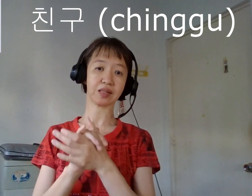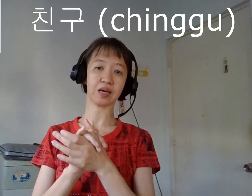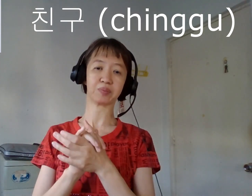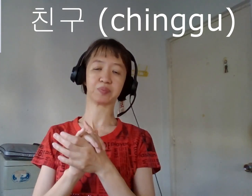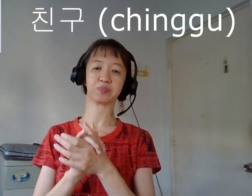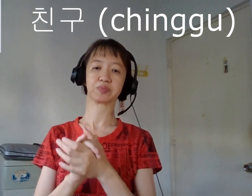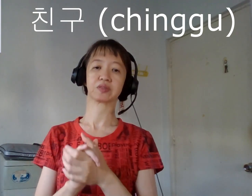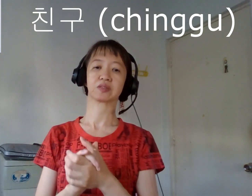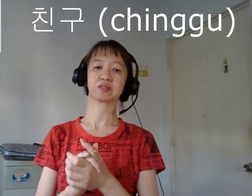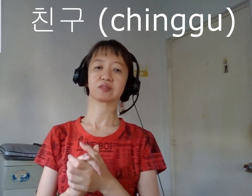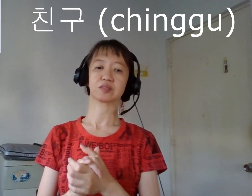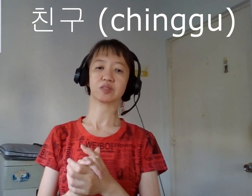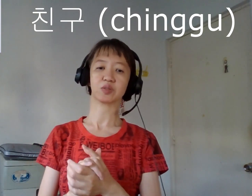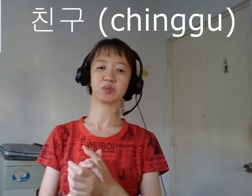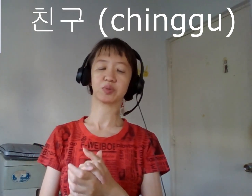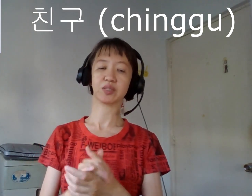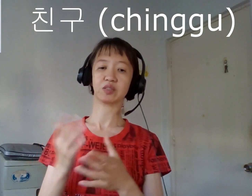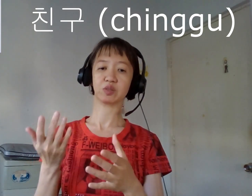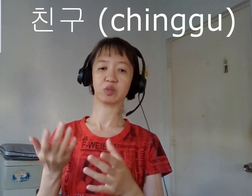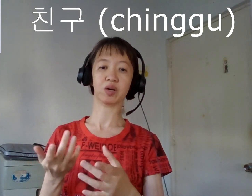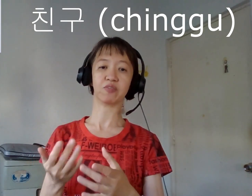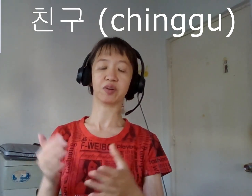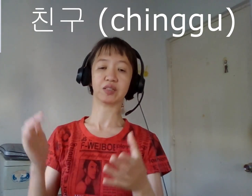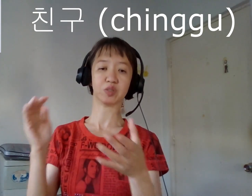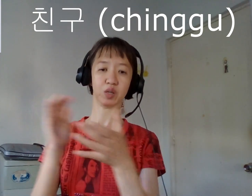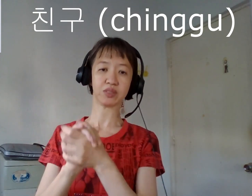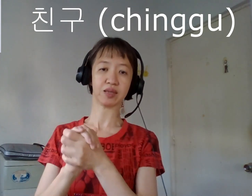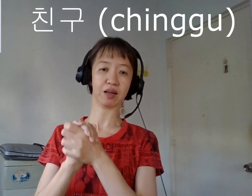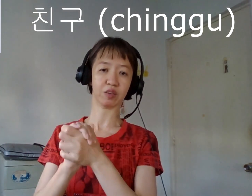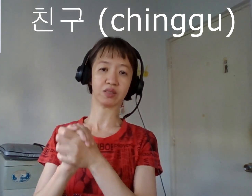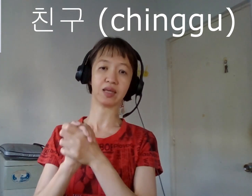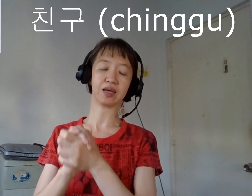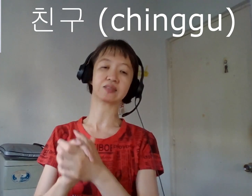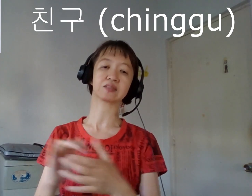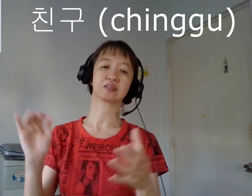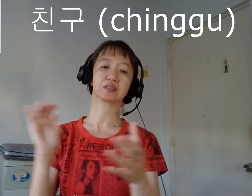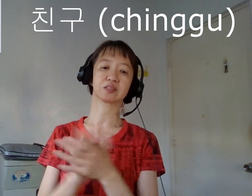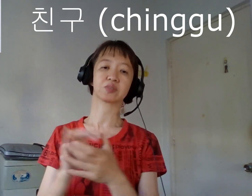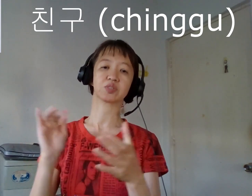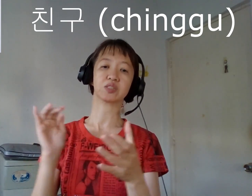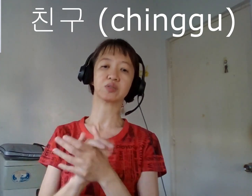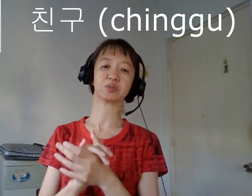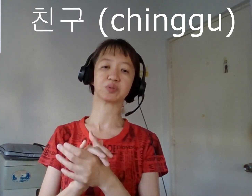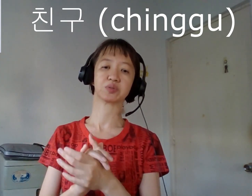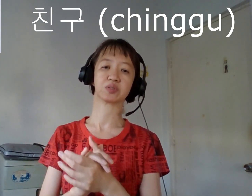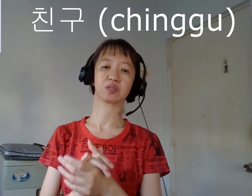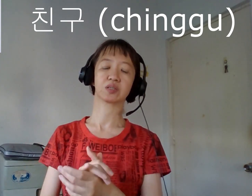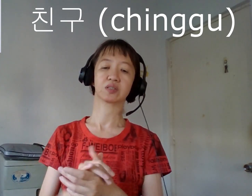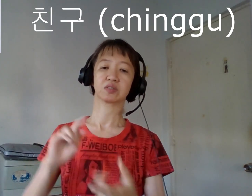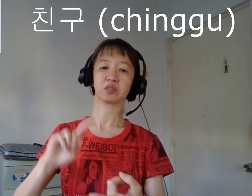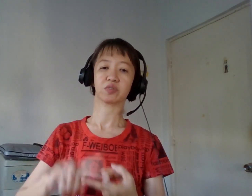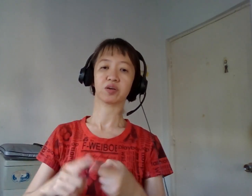clap. So when you have friends, you always hold hands. So chingu. So